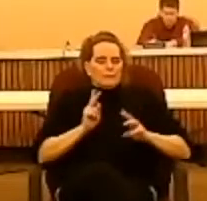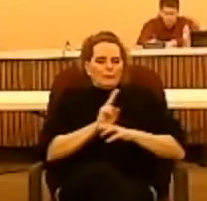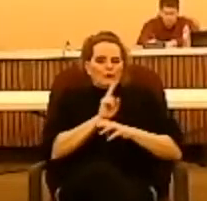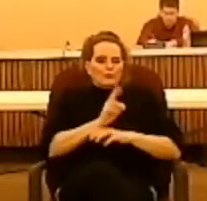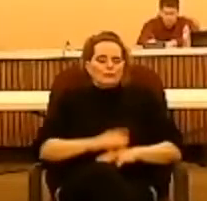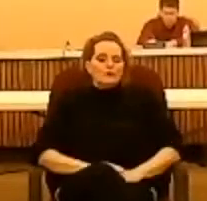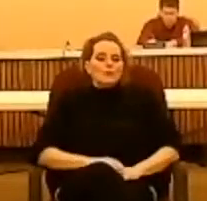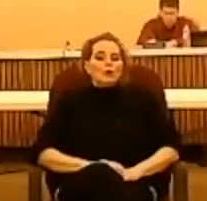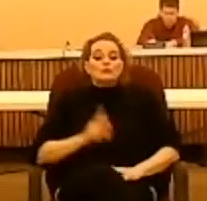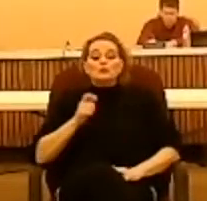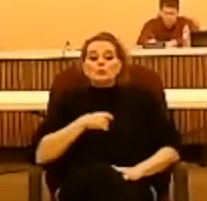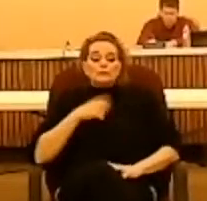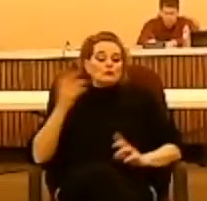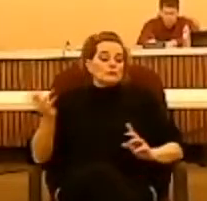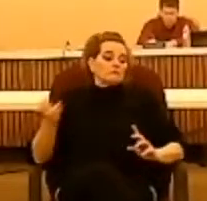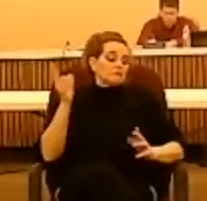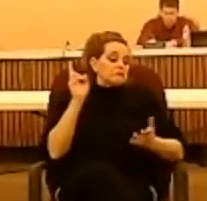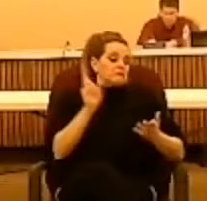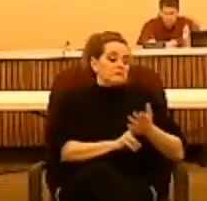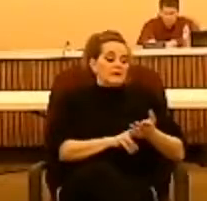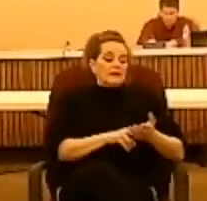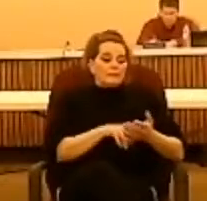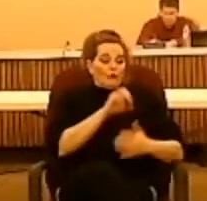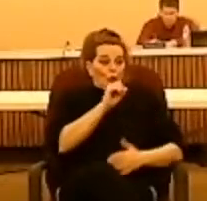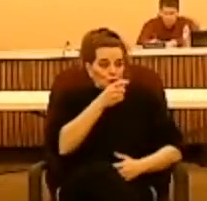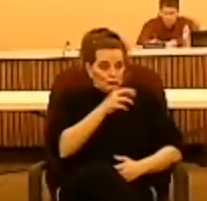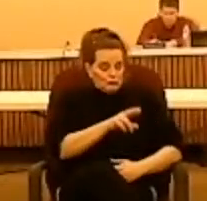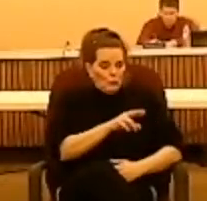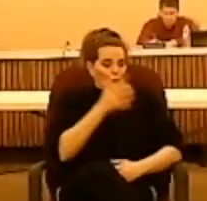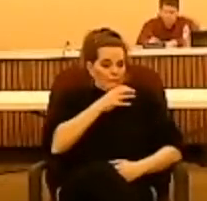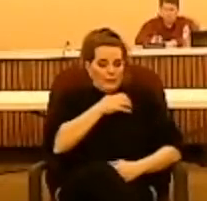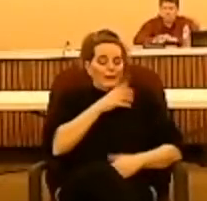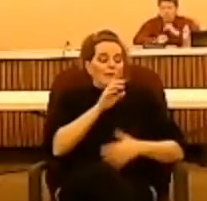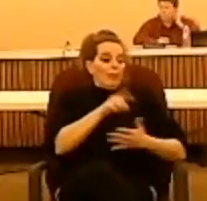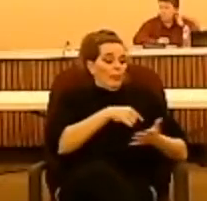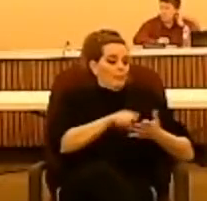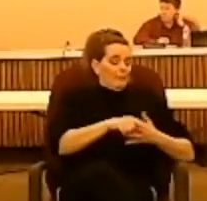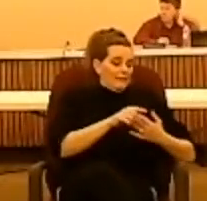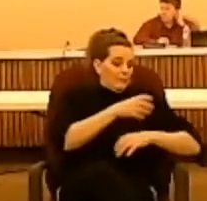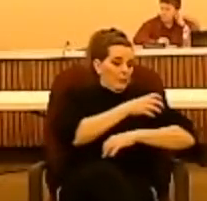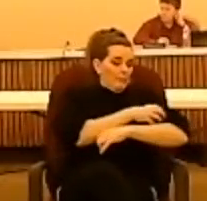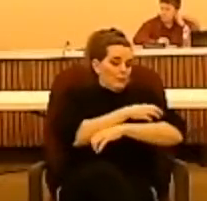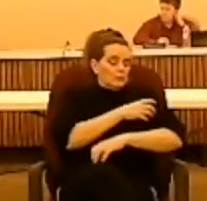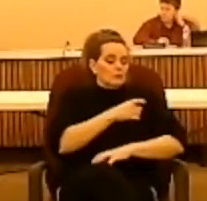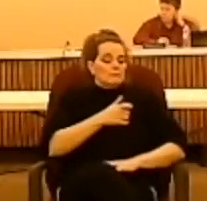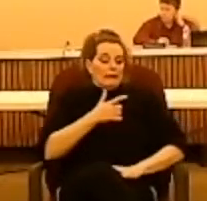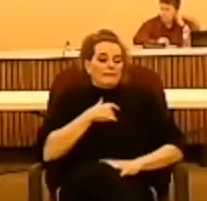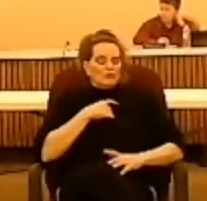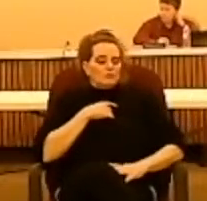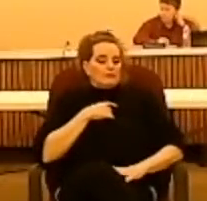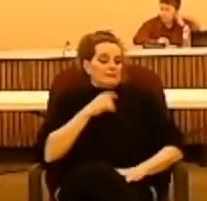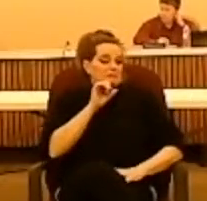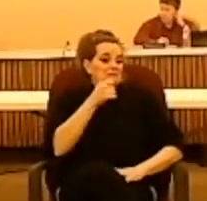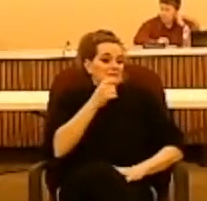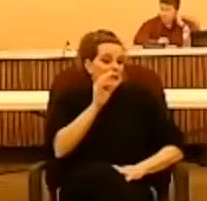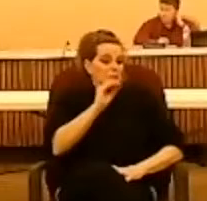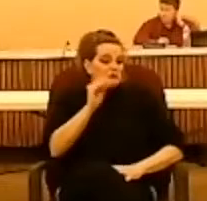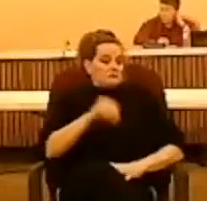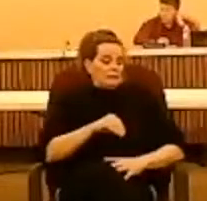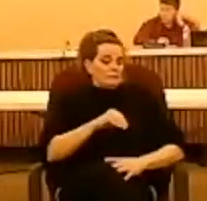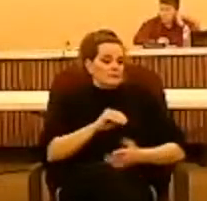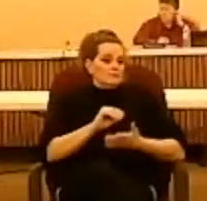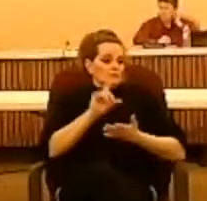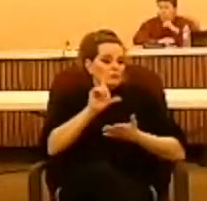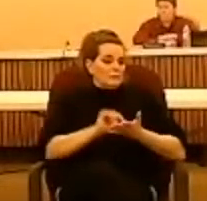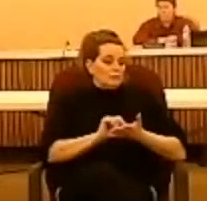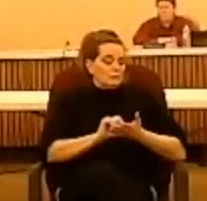sign up to the solar farm, just like they'll pay for the power just like they do today. Uh-huh. And they should receive up to a 10% discount on their power,